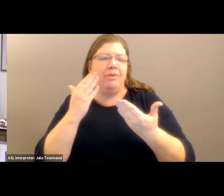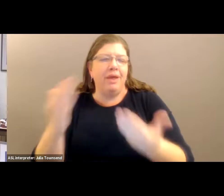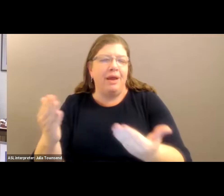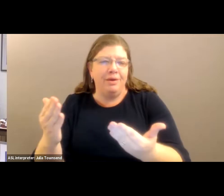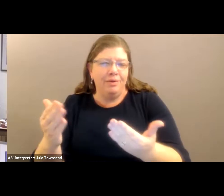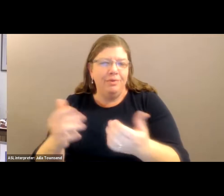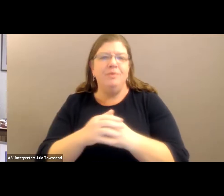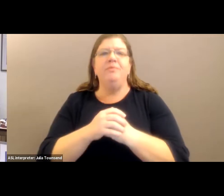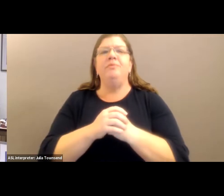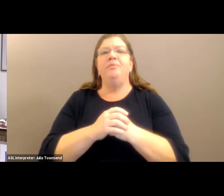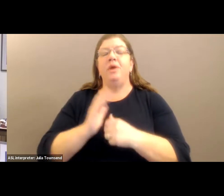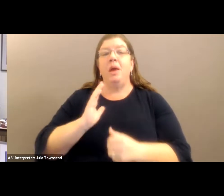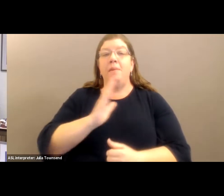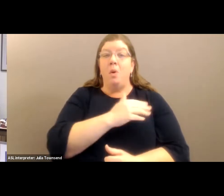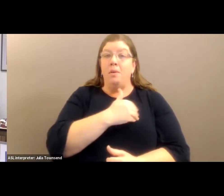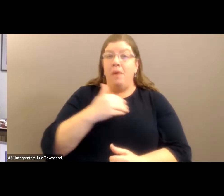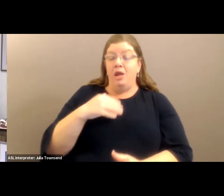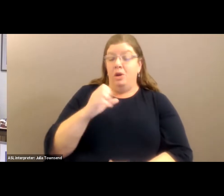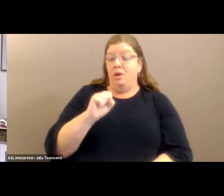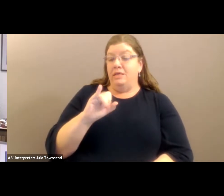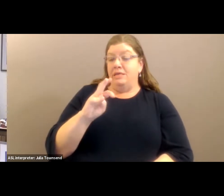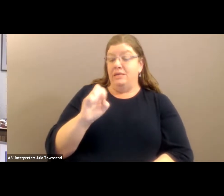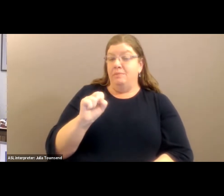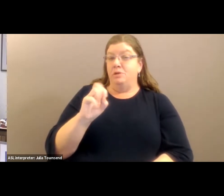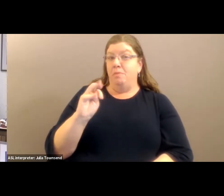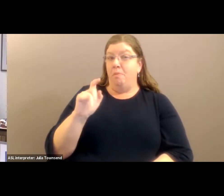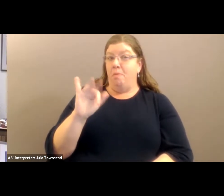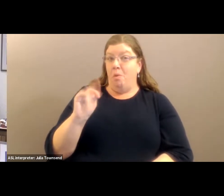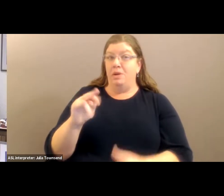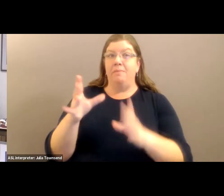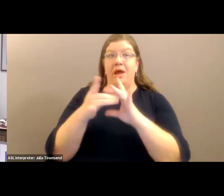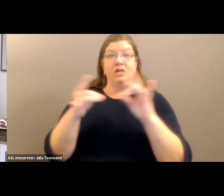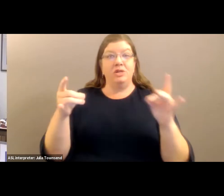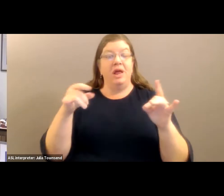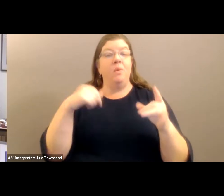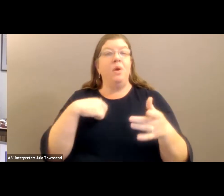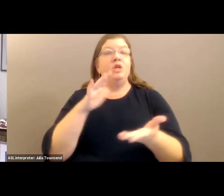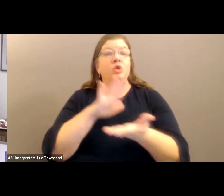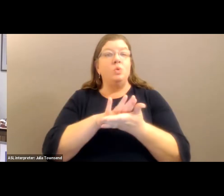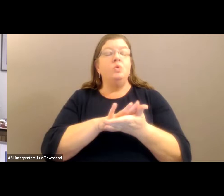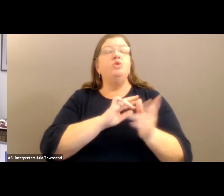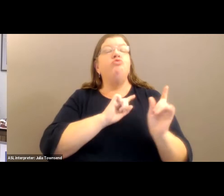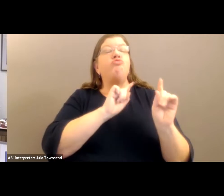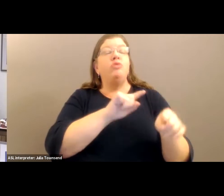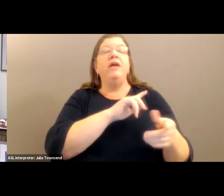And like Board Member Sims-Moten mentioned, we've been visiting the school sites in our